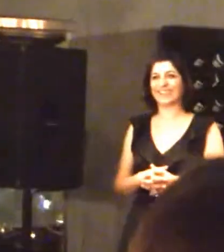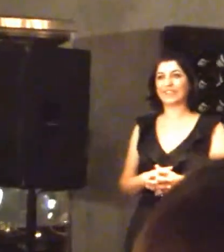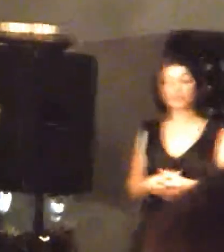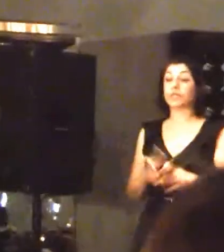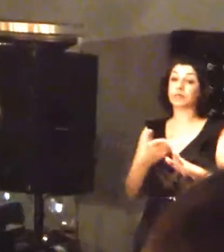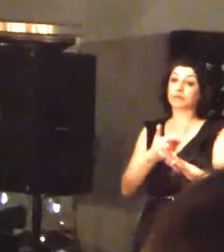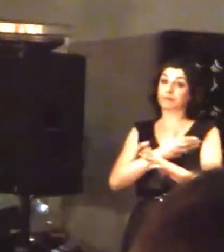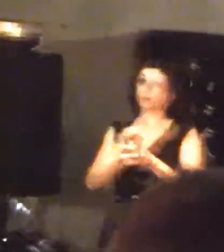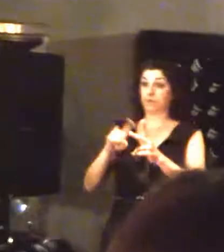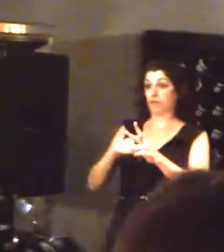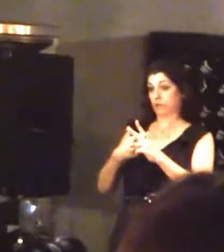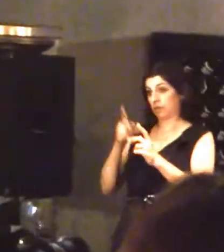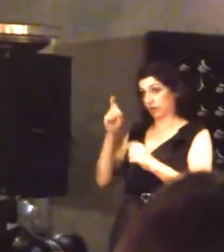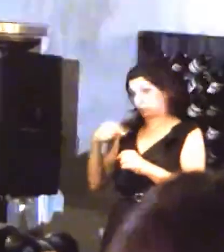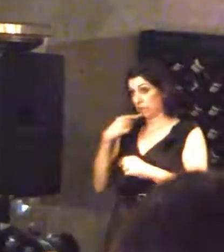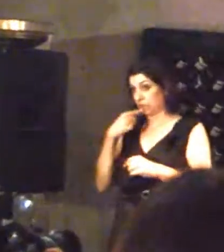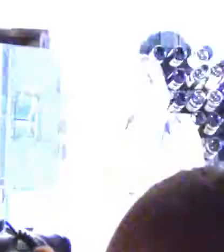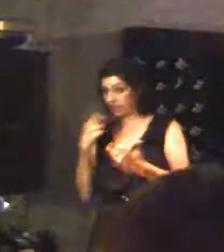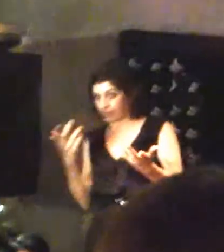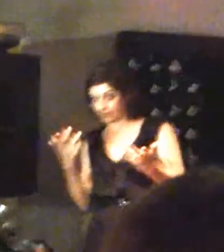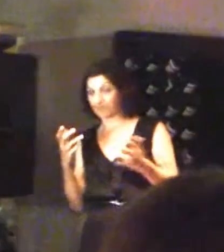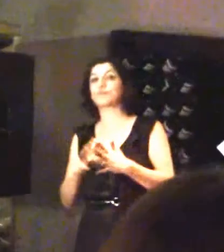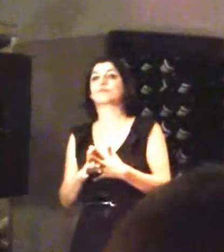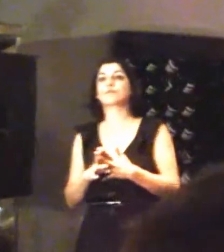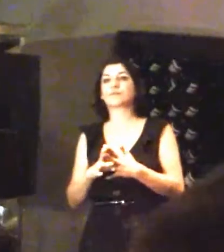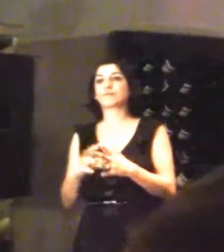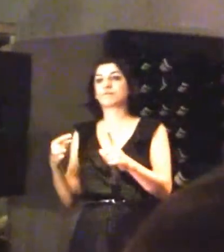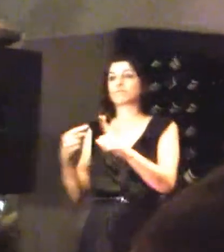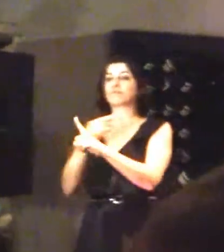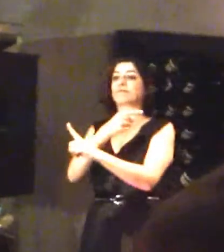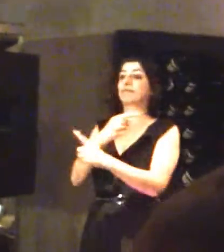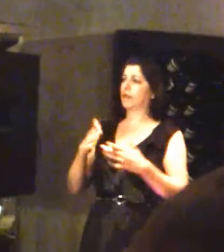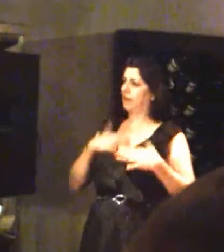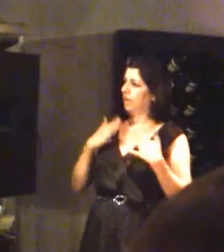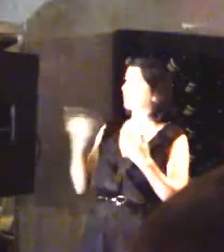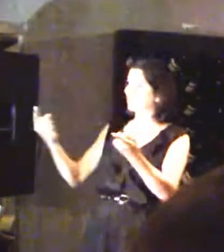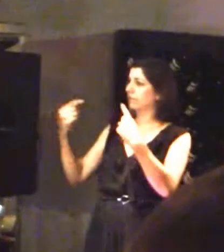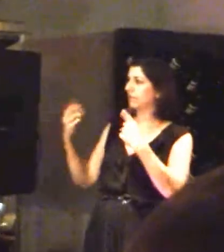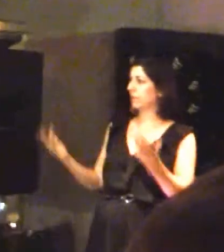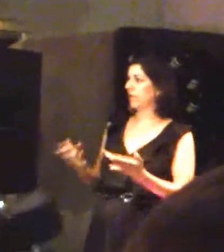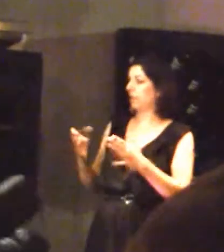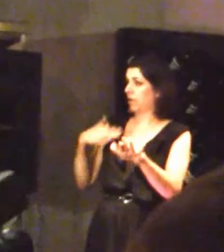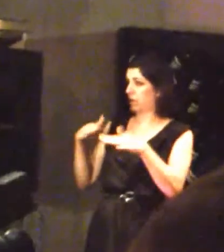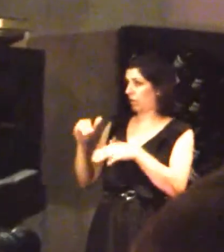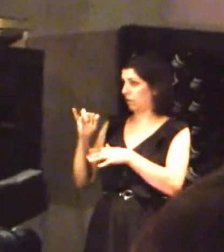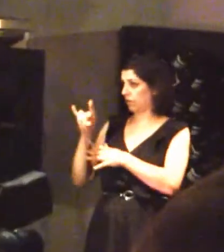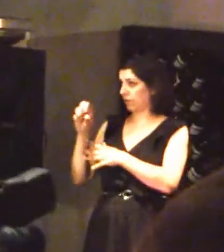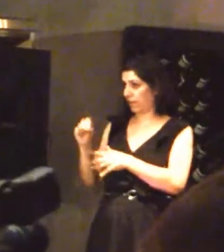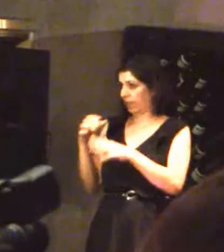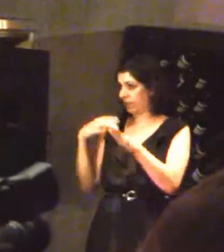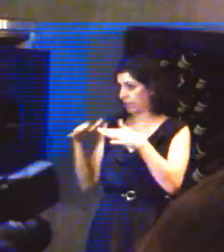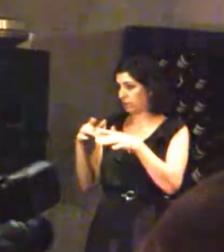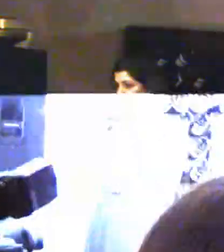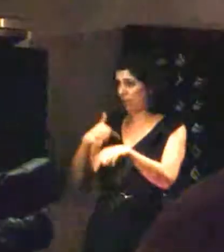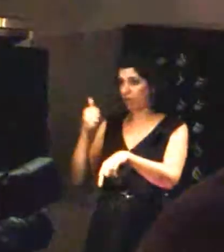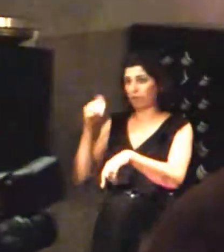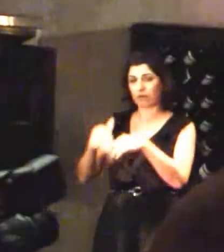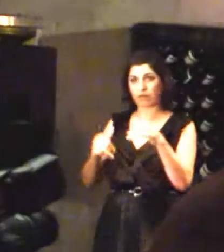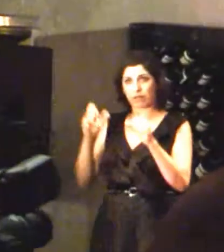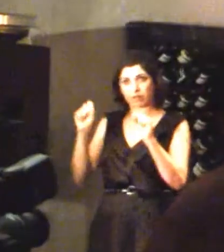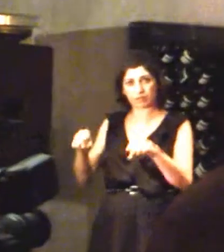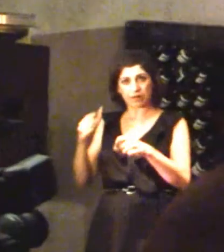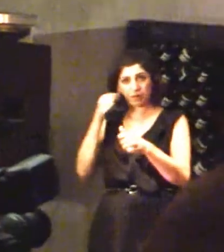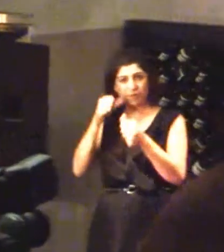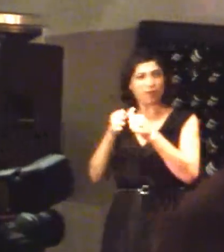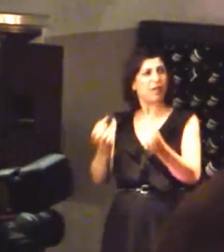Before I start with what I'm supposed to say, I'm so happy to be here. I've been walking at AIDS Walk for longer than I can remember. They always say, how